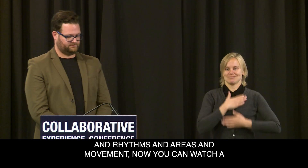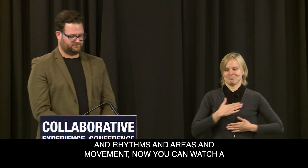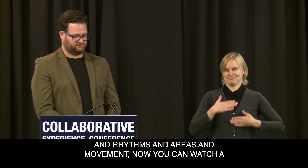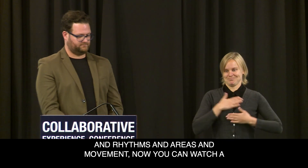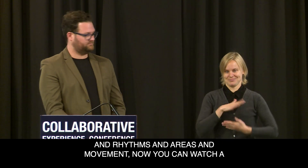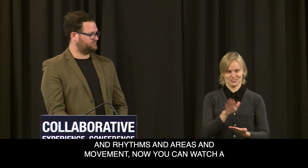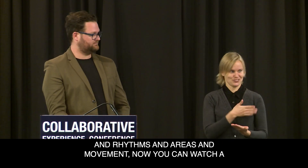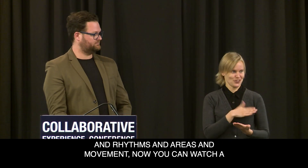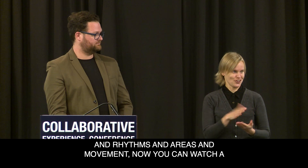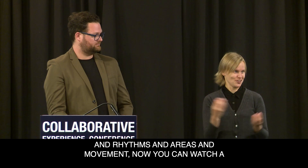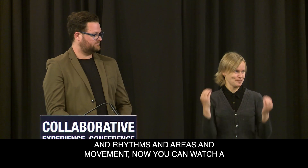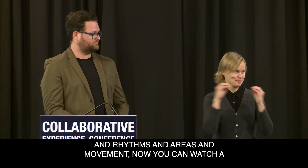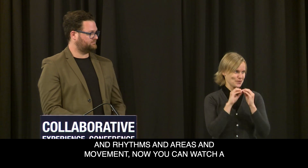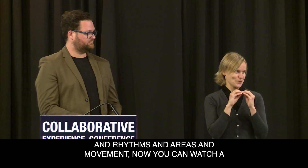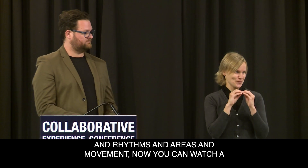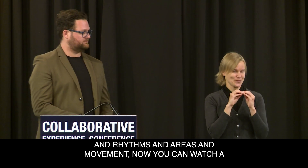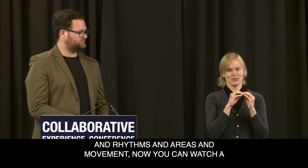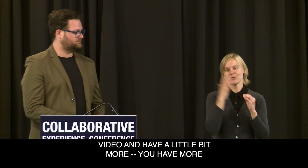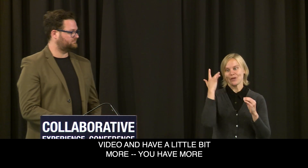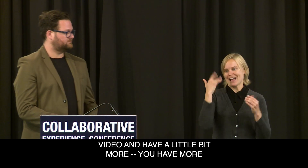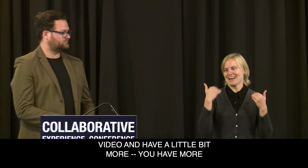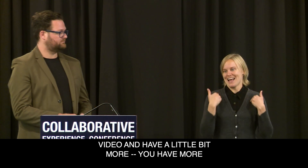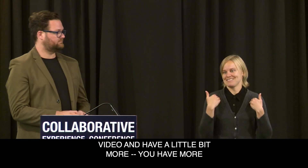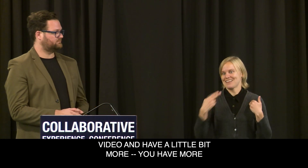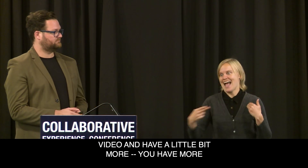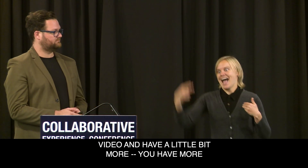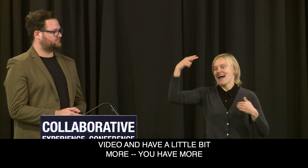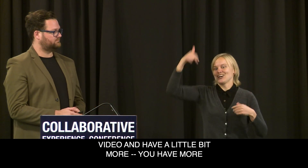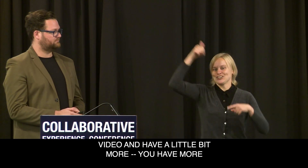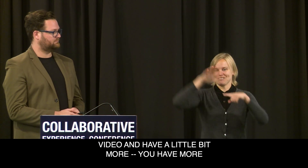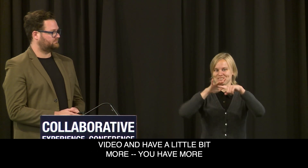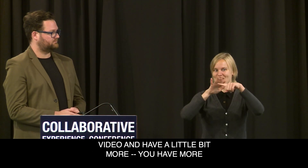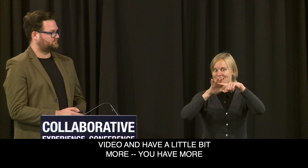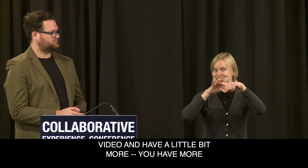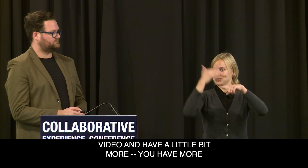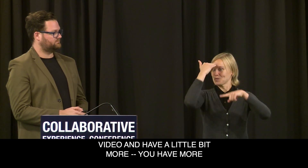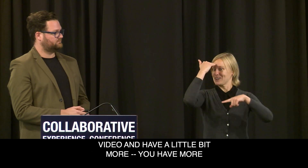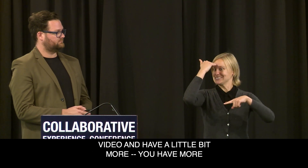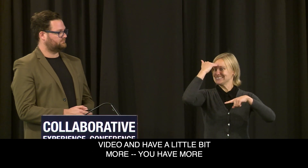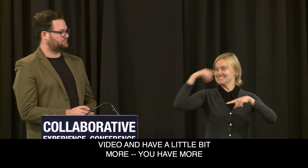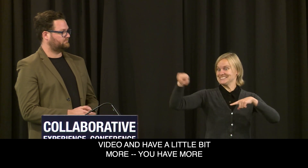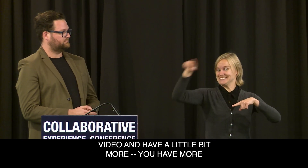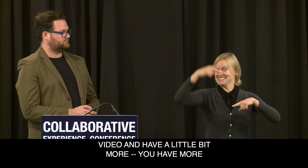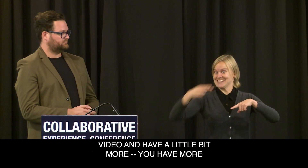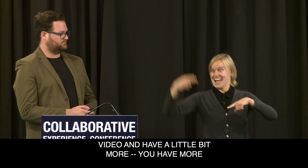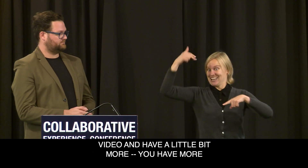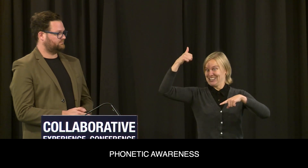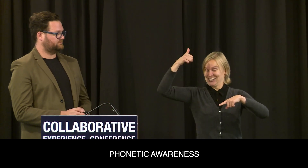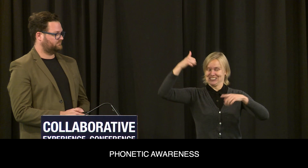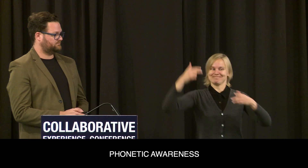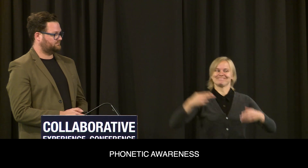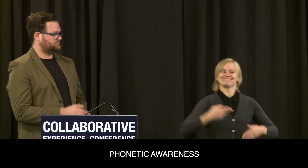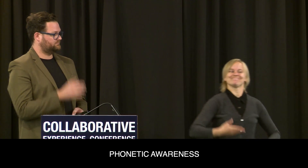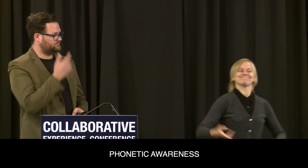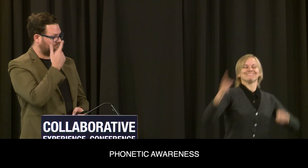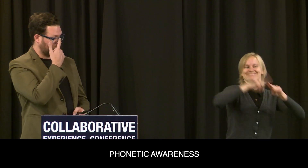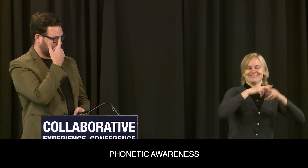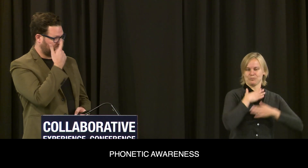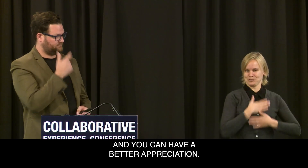and movement. Now you can watch a video and have a little bit more you have more phonetic awareness